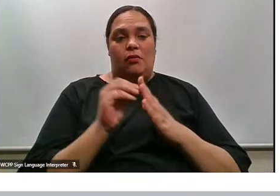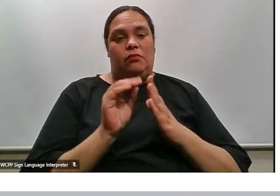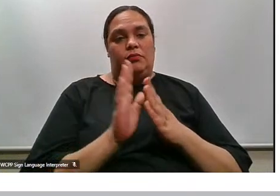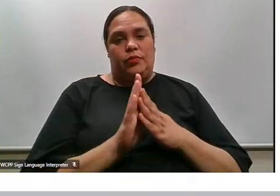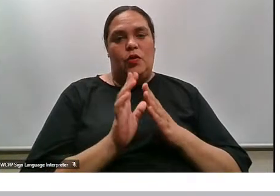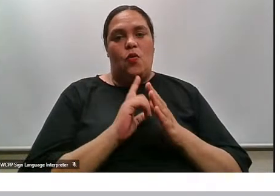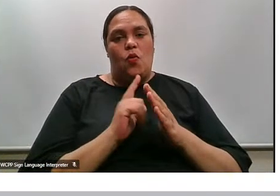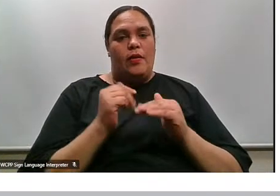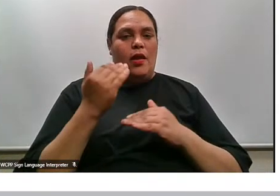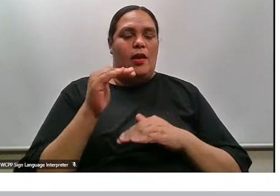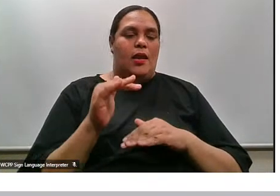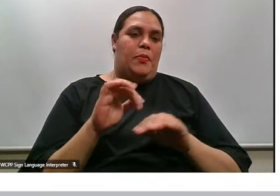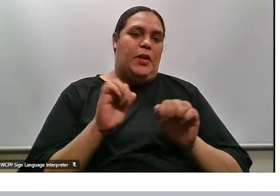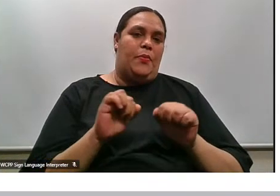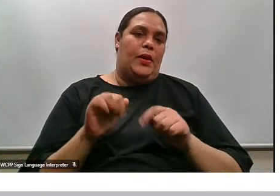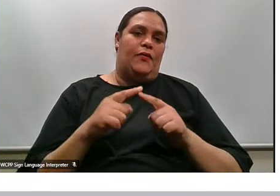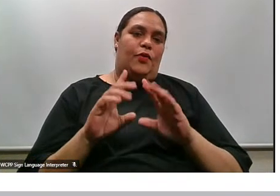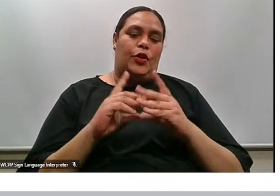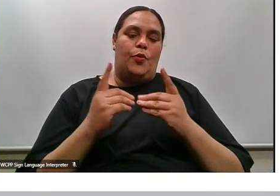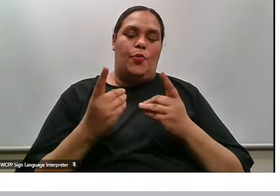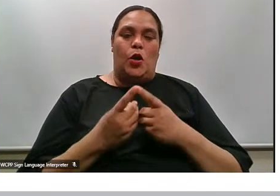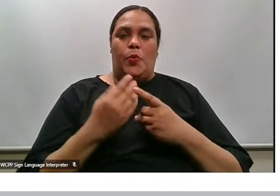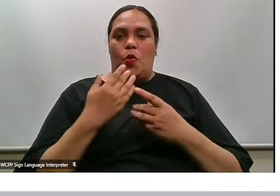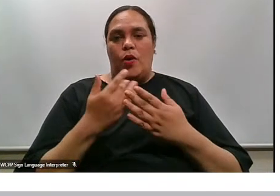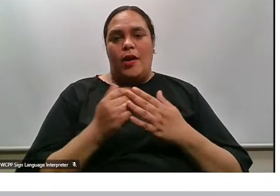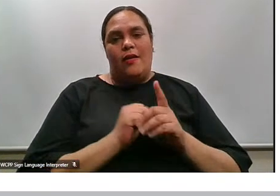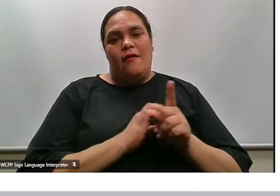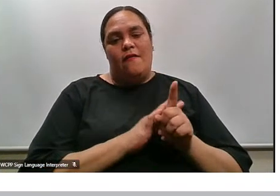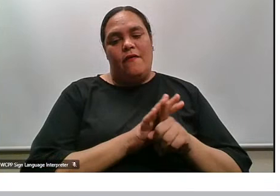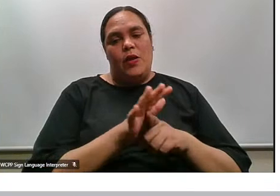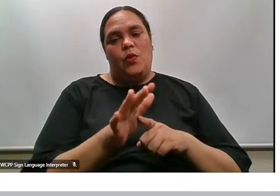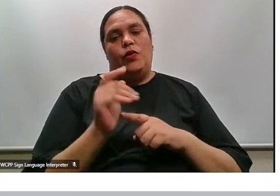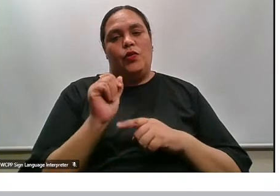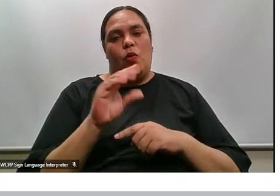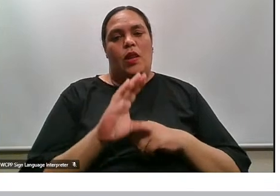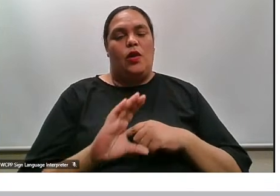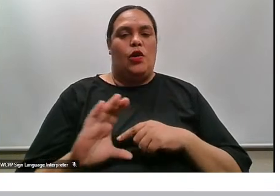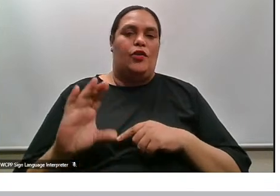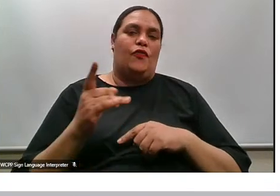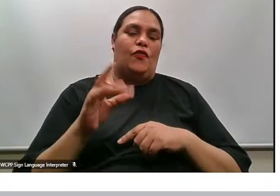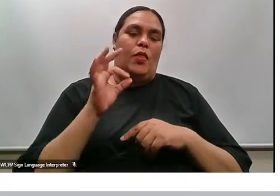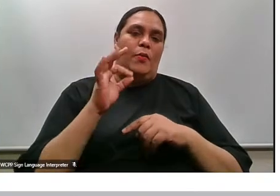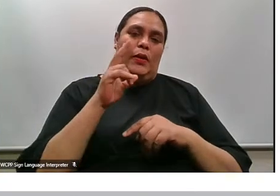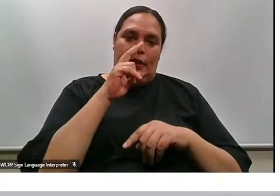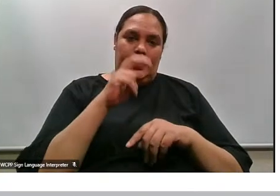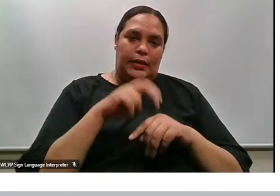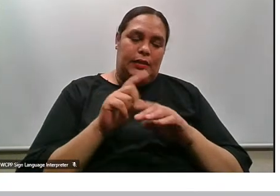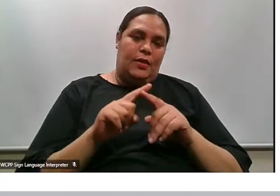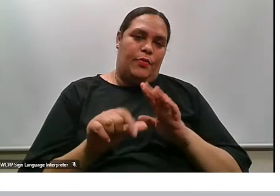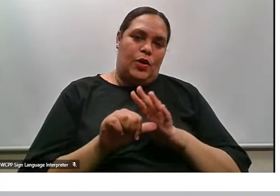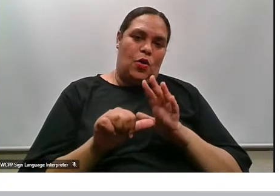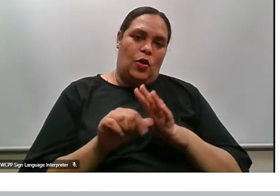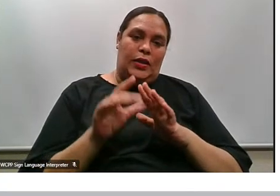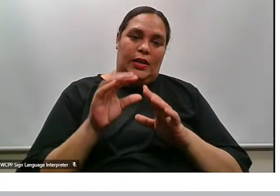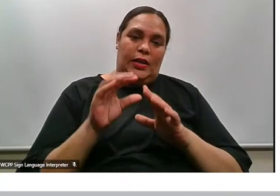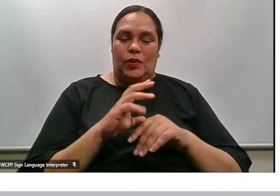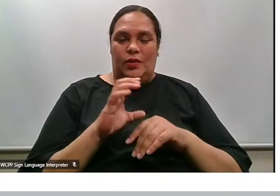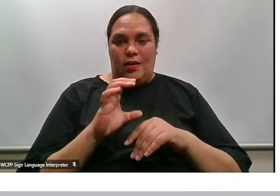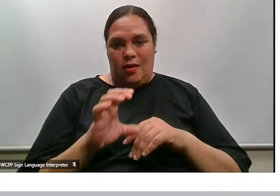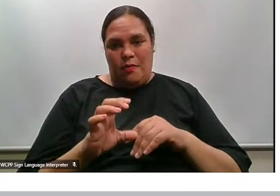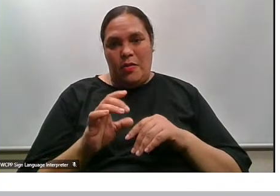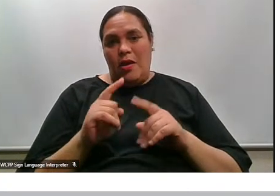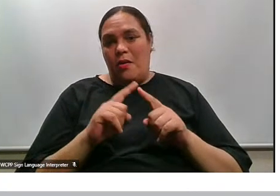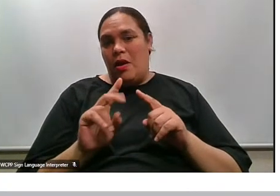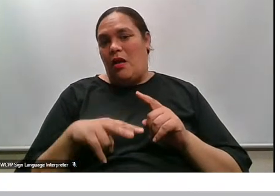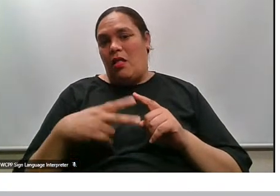as a limited ability of the department to influence the allocation of the policing needs and priorities in the Western Cape,